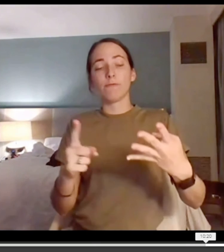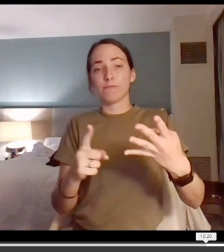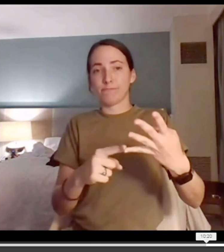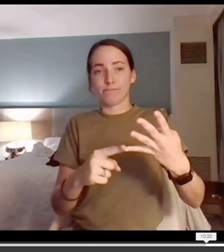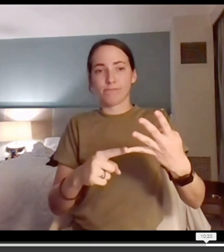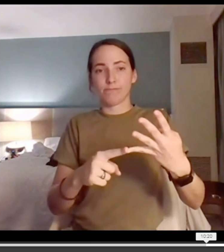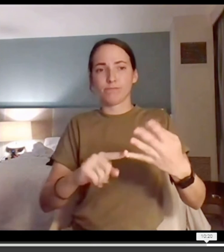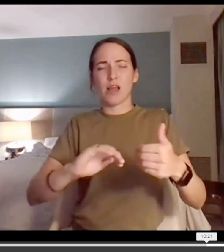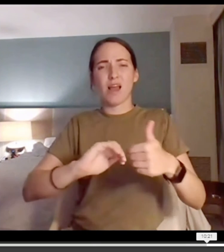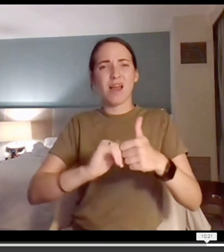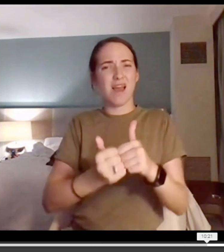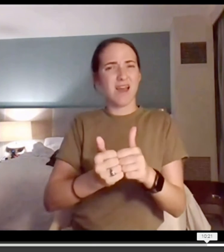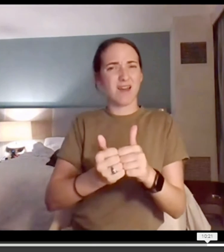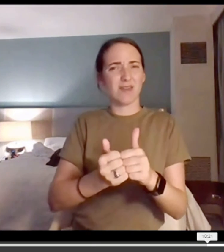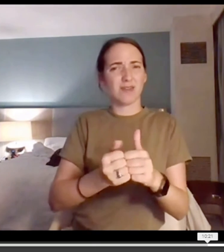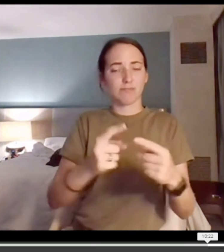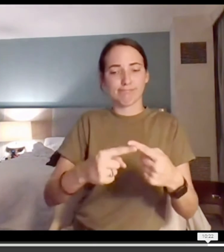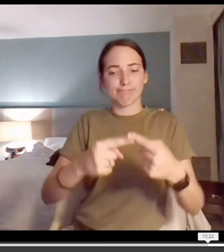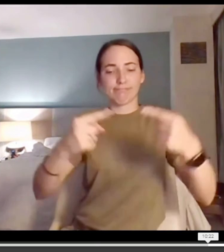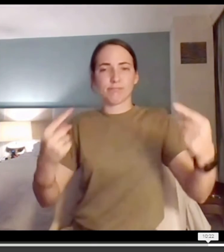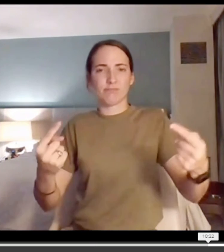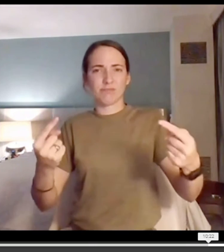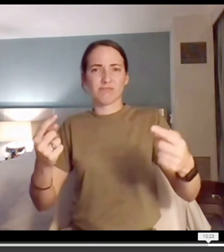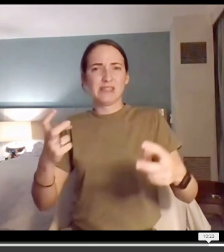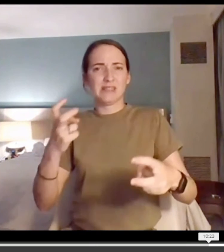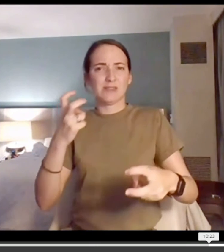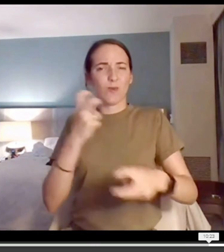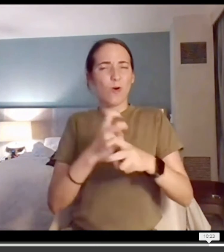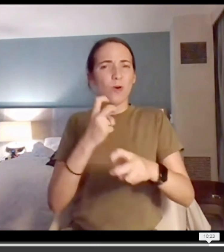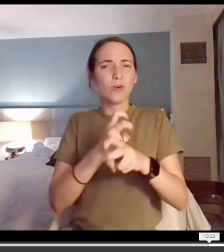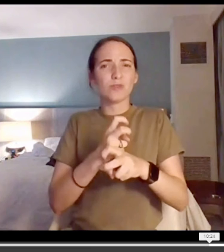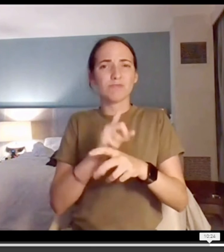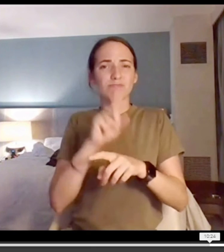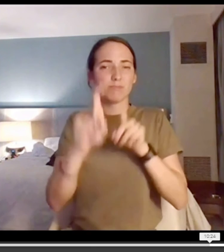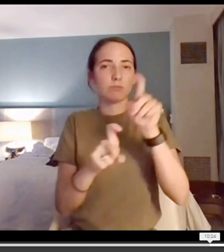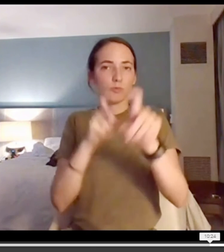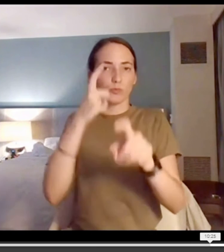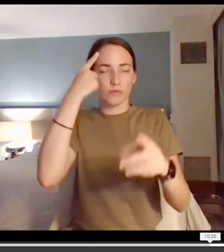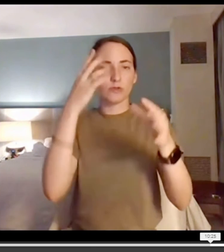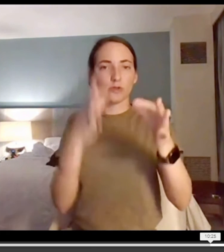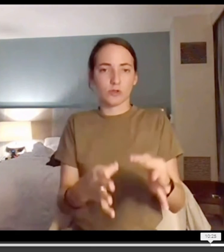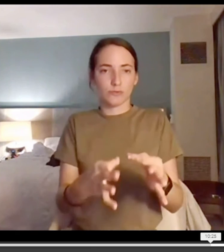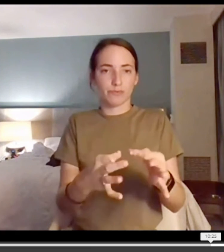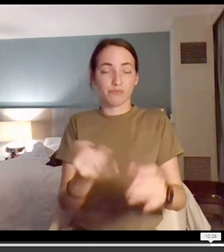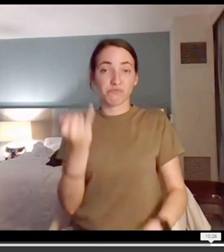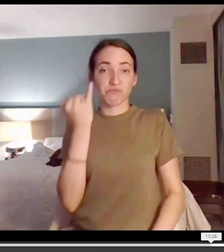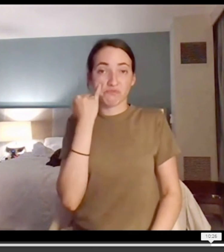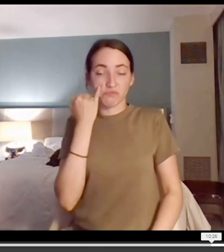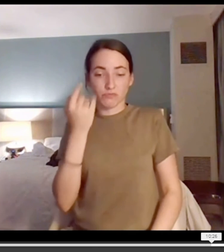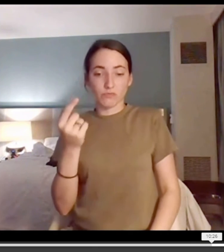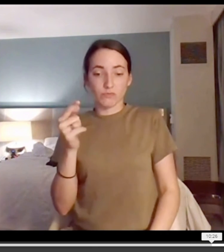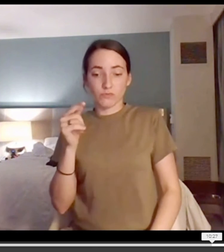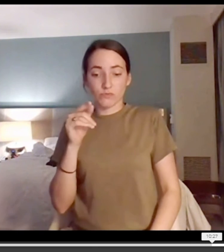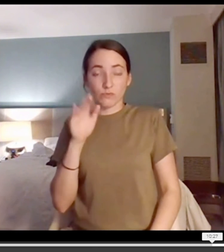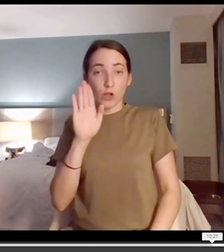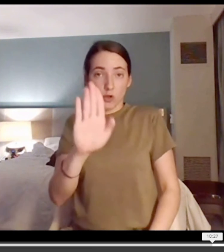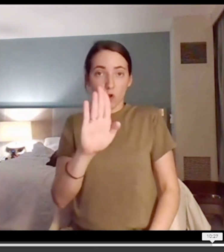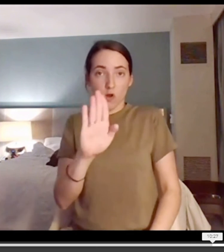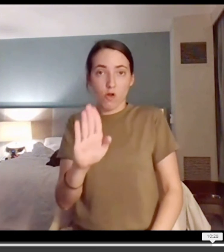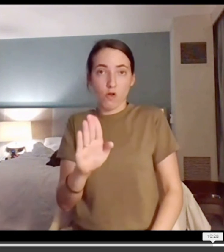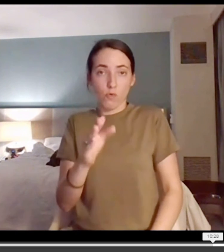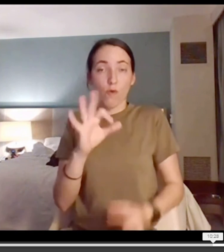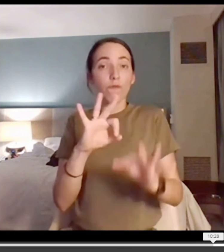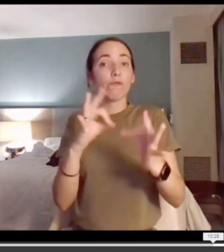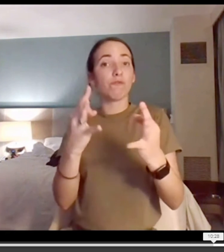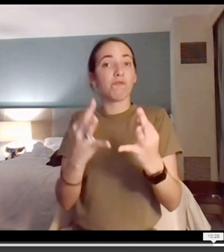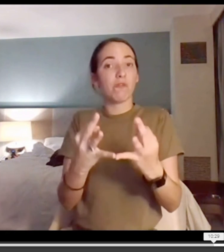judge. If you or a loved one need to win Social Security disability benefits, you'll find the Survival Kit essential